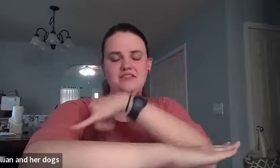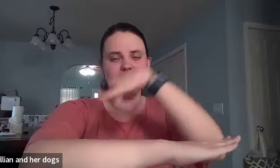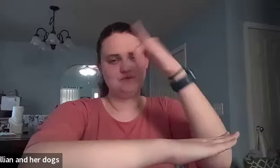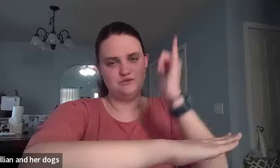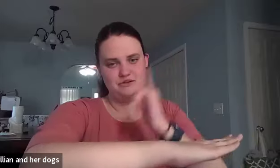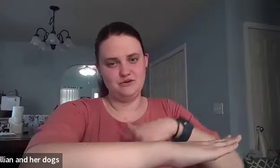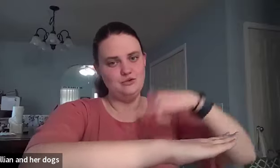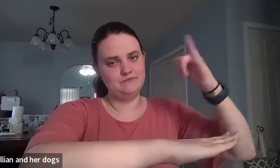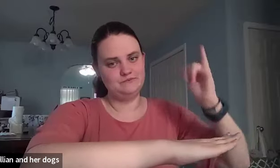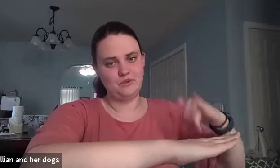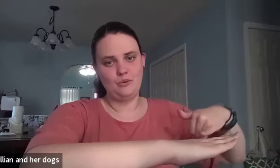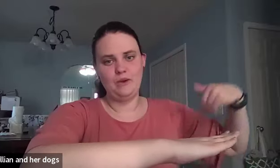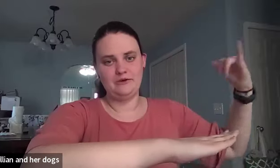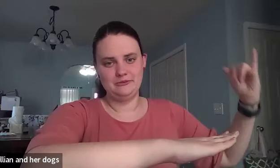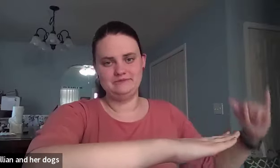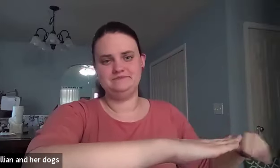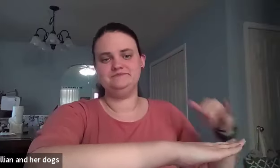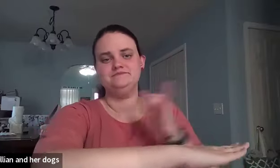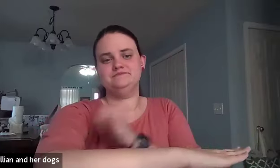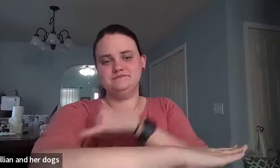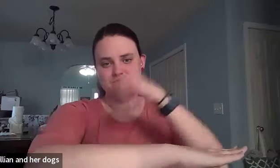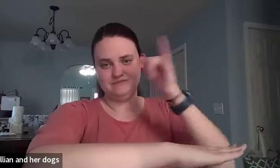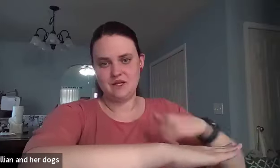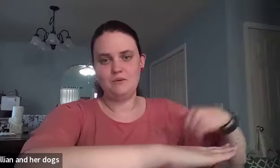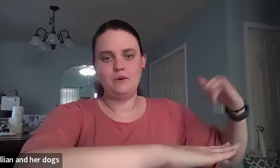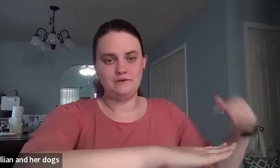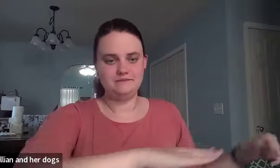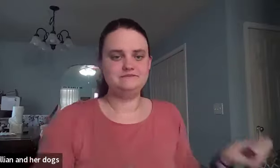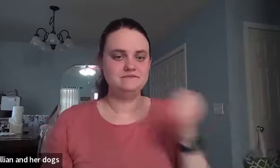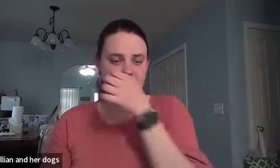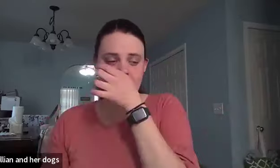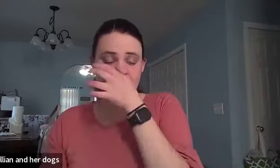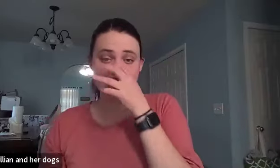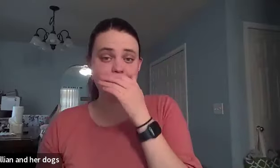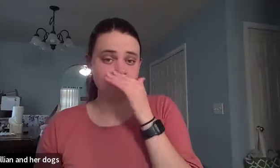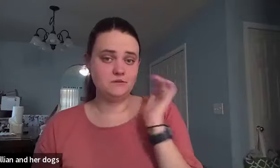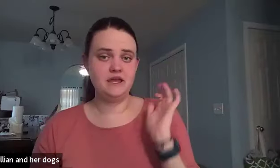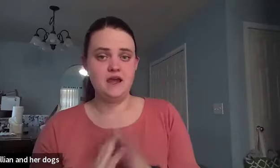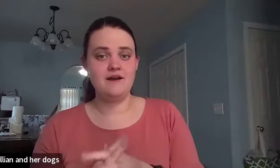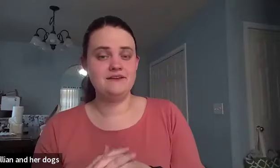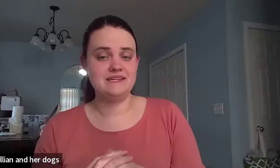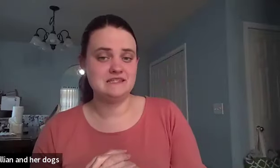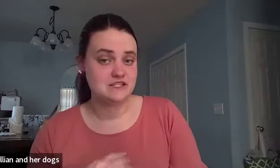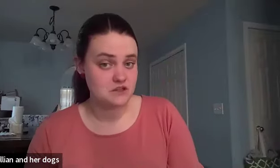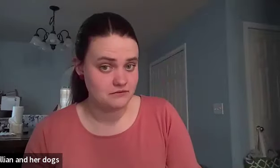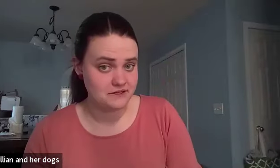I think this one's a really cool one. Whale. Whale. The next one we have is